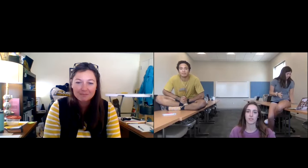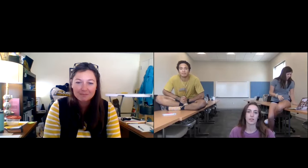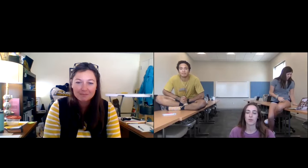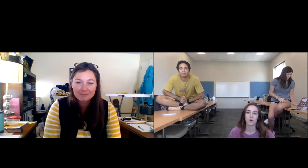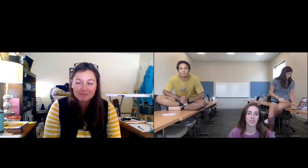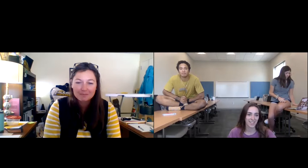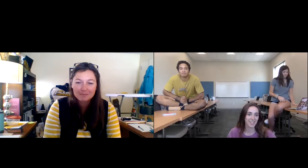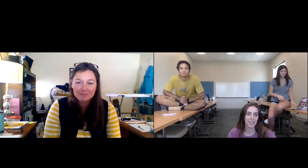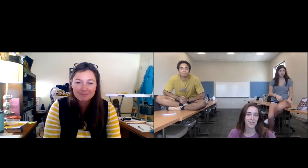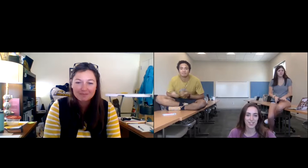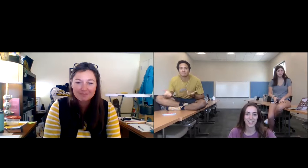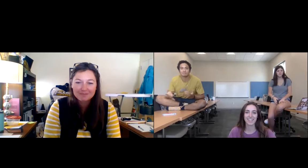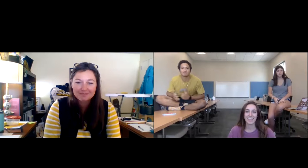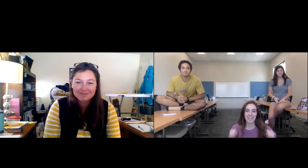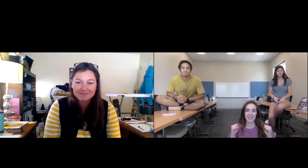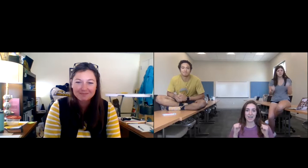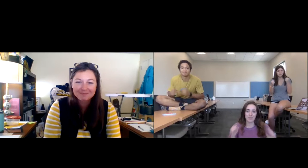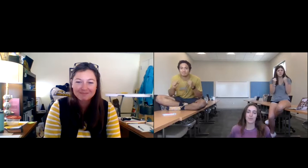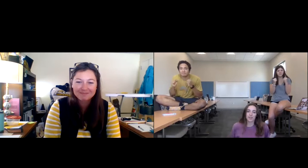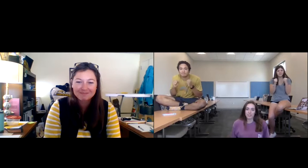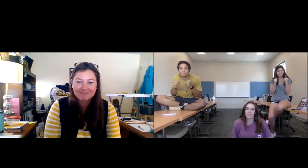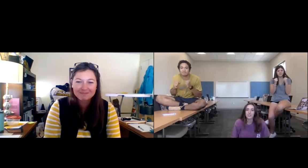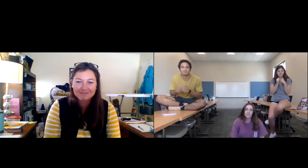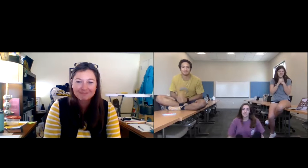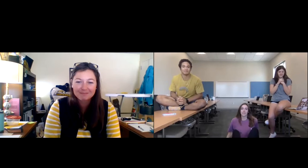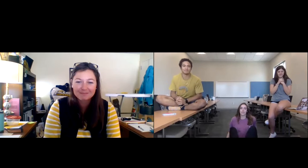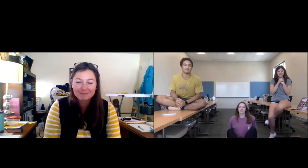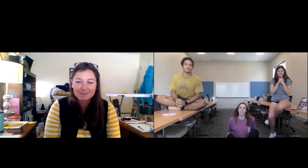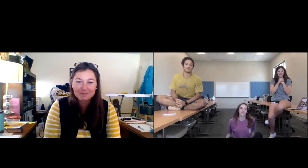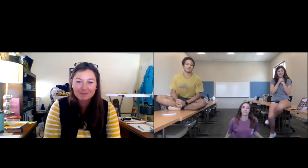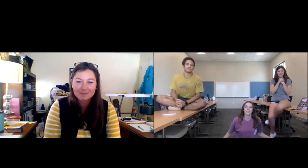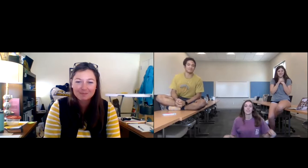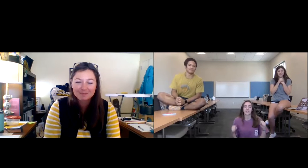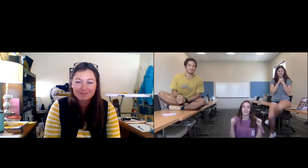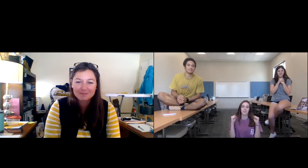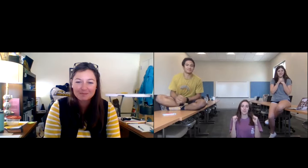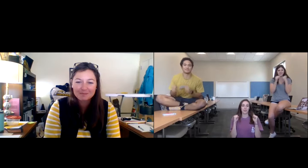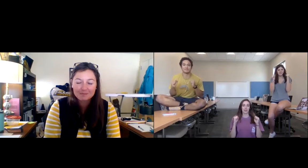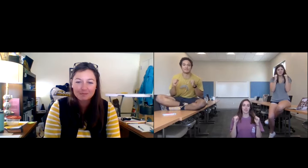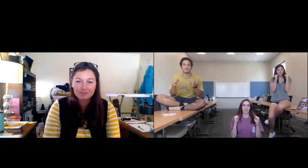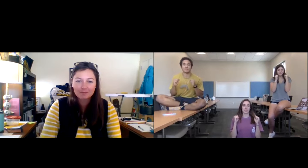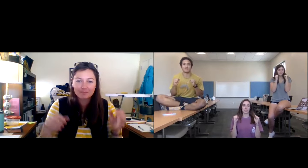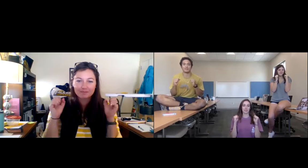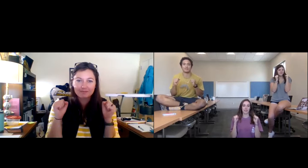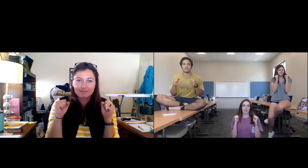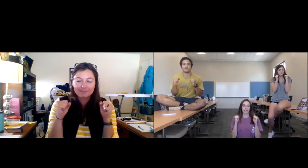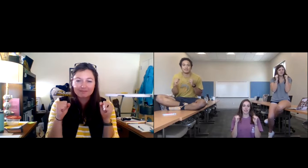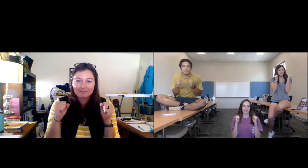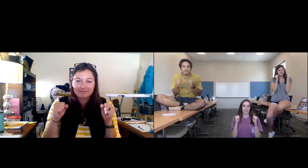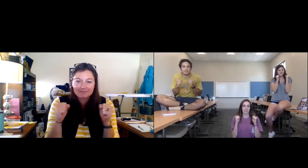So cold, kind of like your word chilly. You put, sorry, you can sit down. You put your arms next to you and you kind of